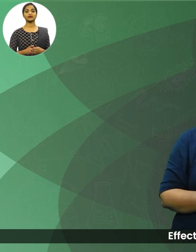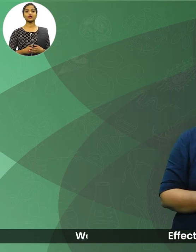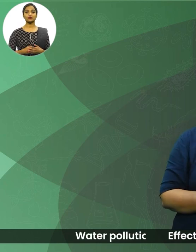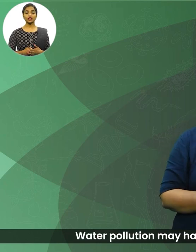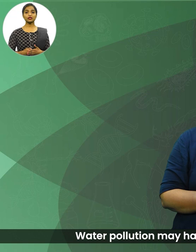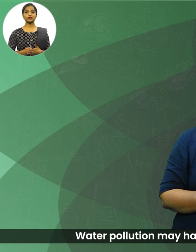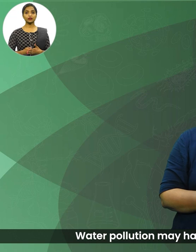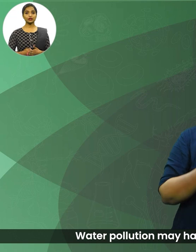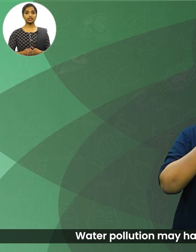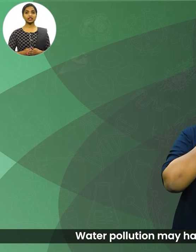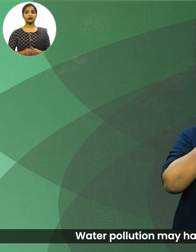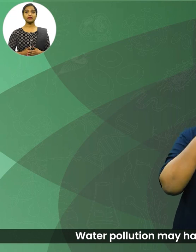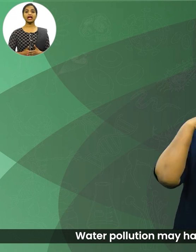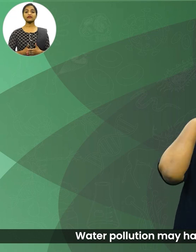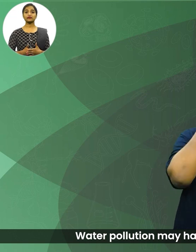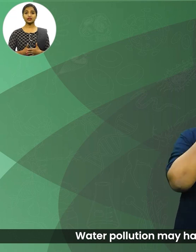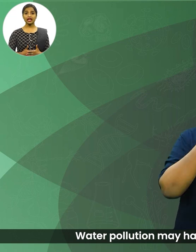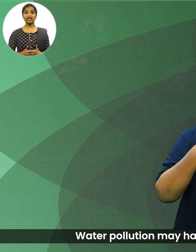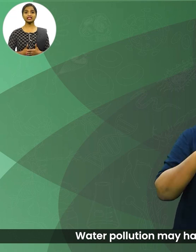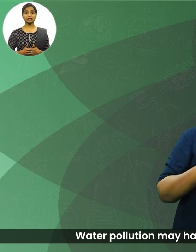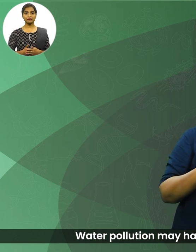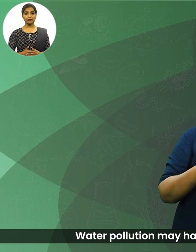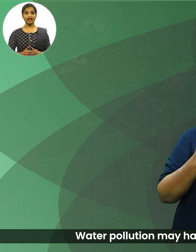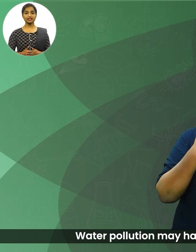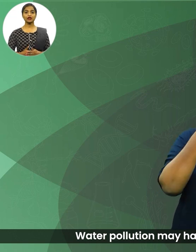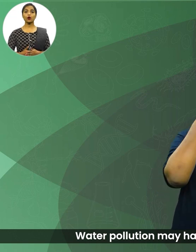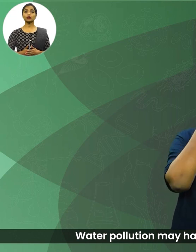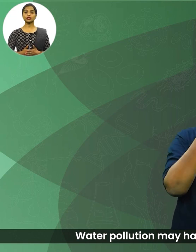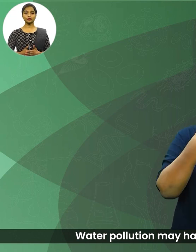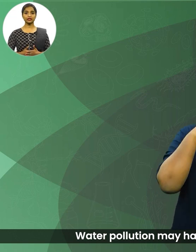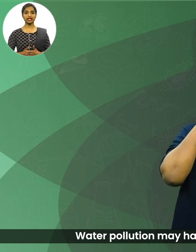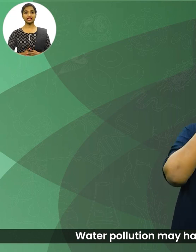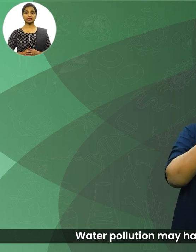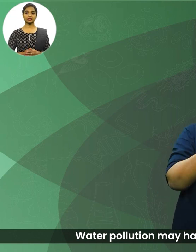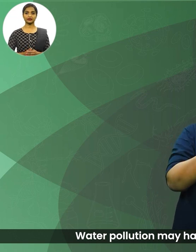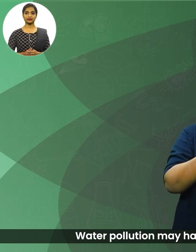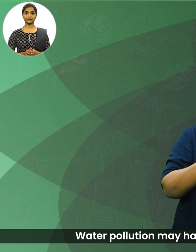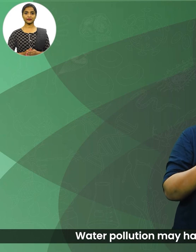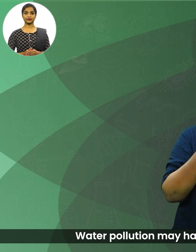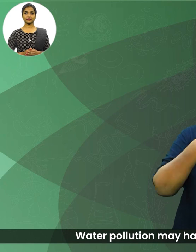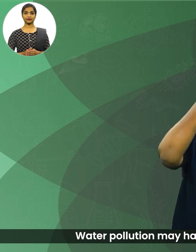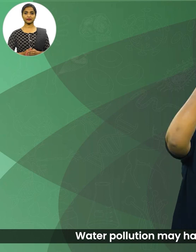Water pollution may have great impact on human health.